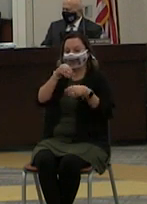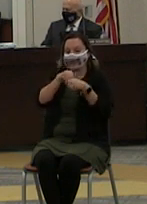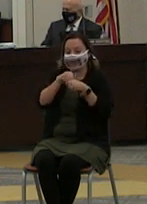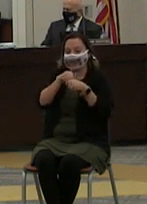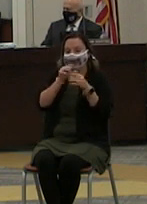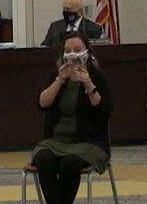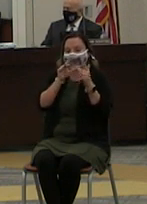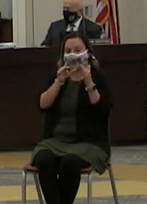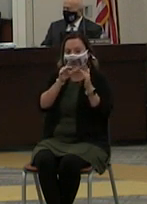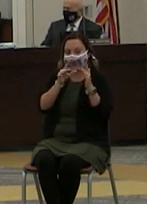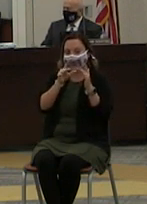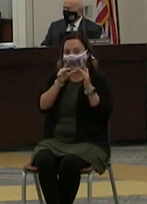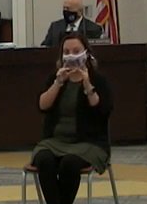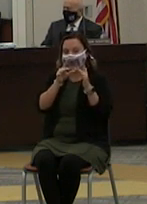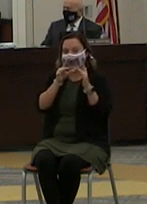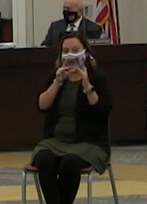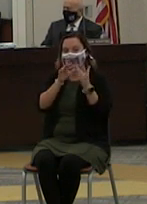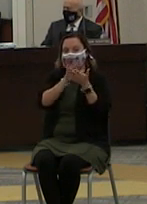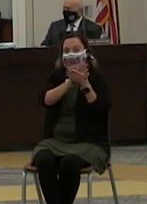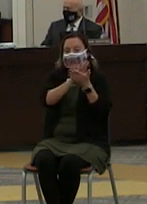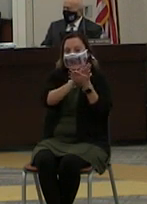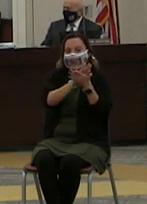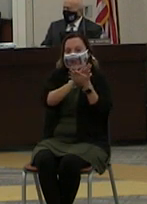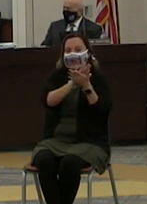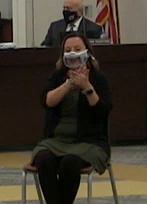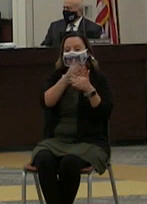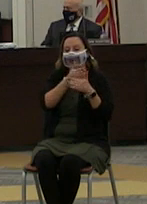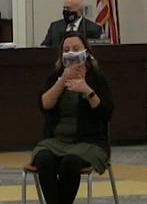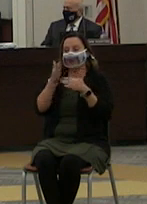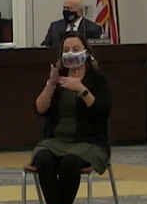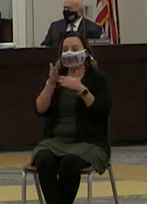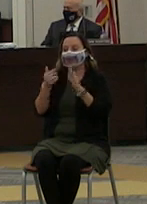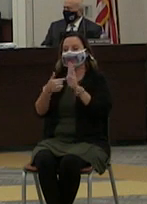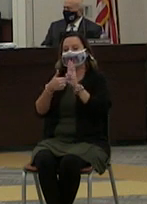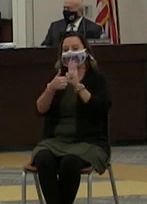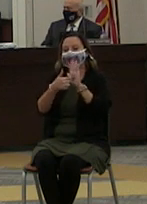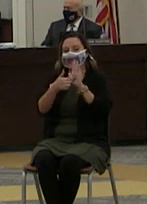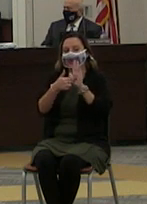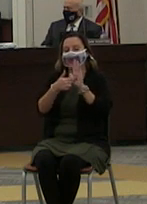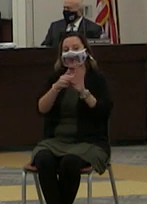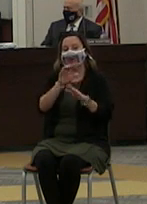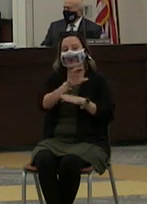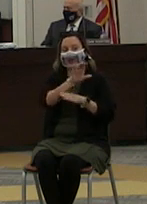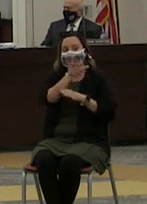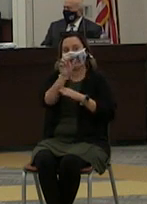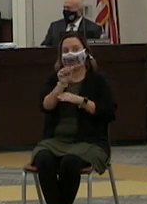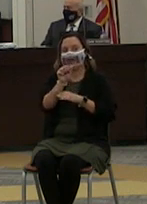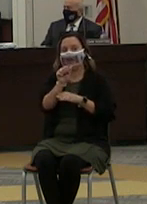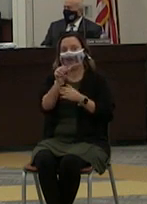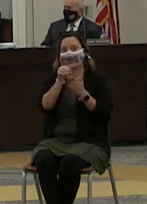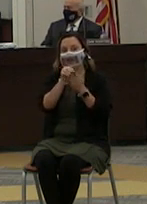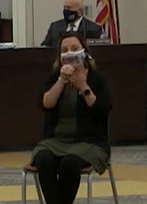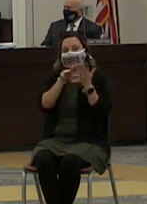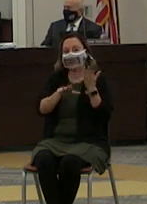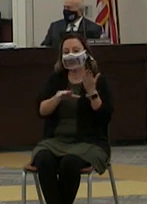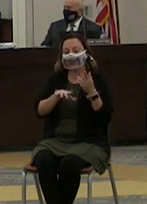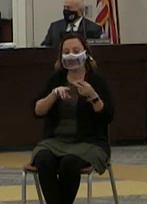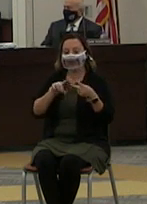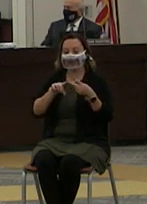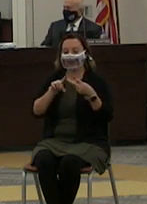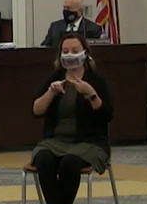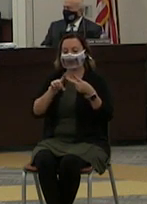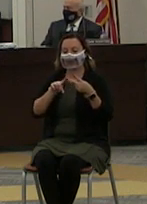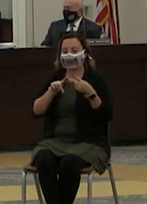campus, that is overly represented with Asian students. It's overly represented with